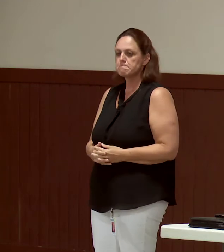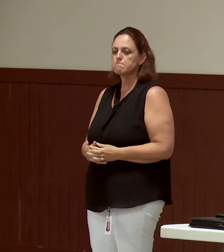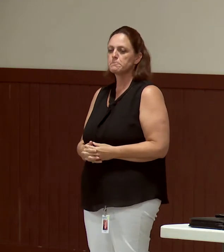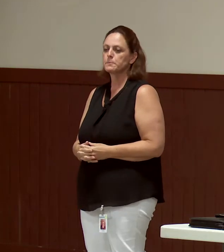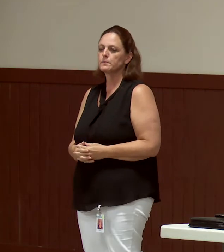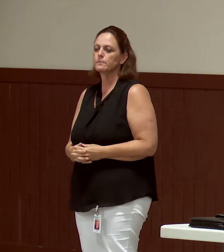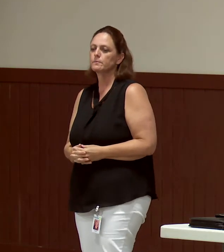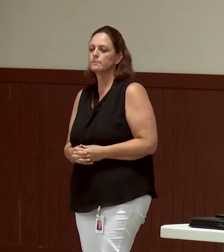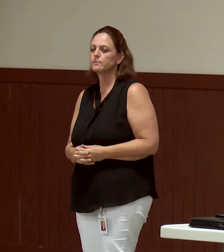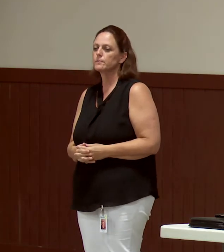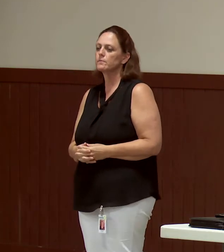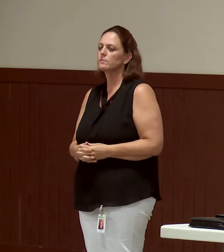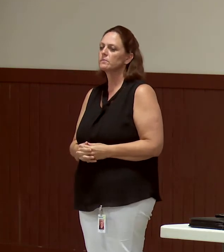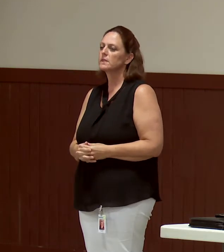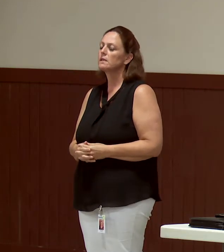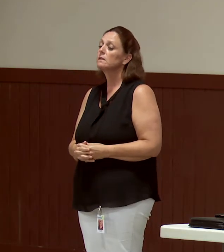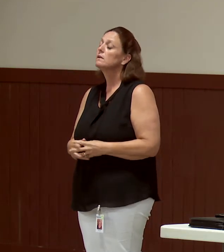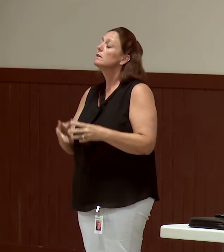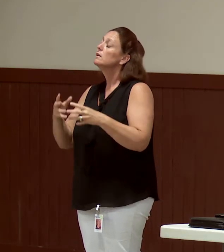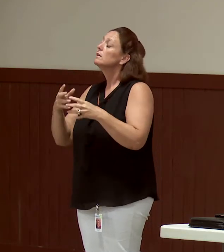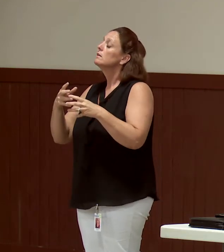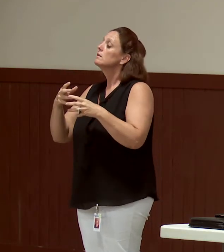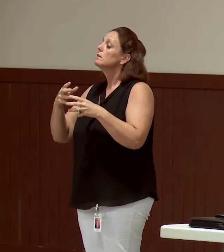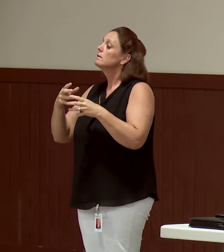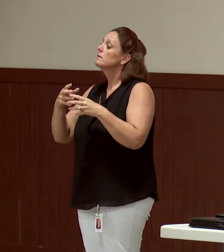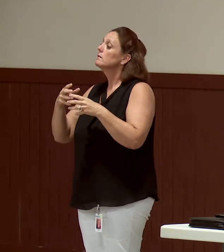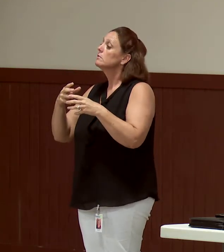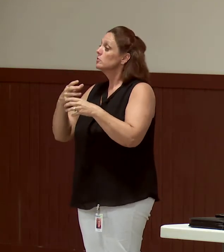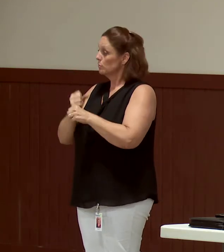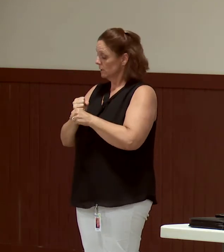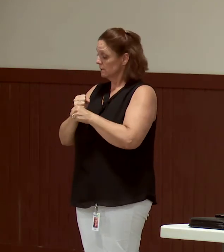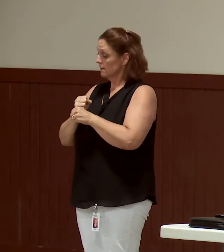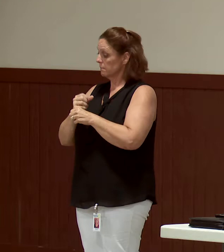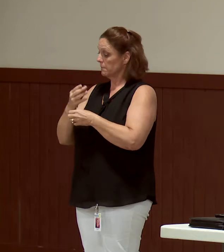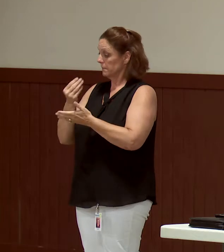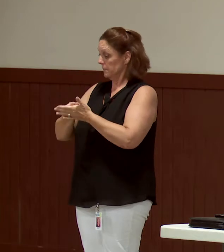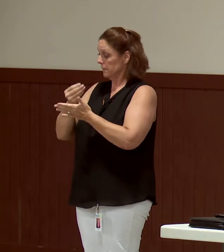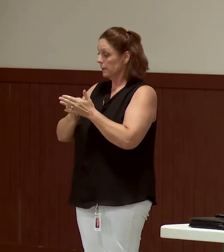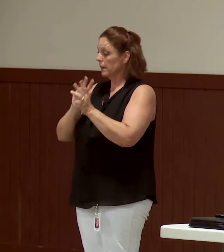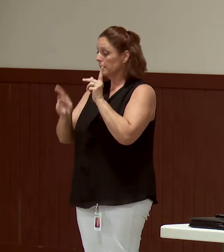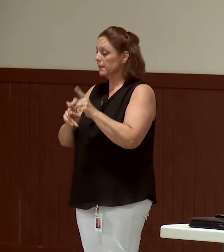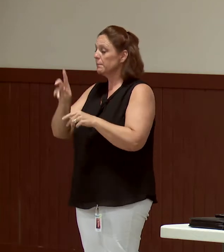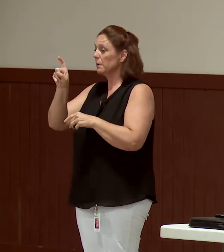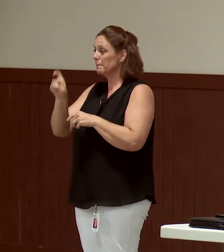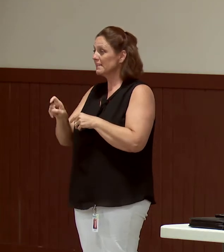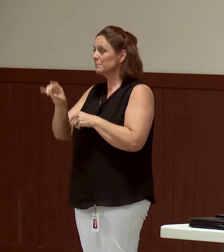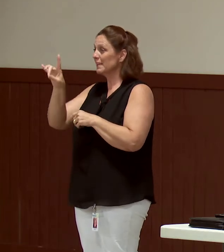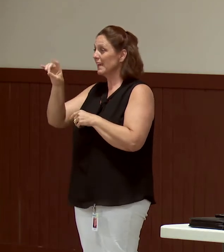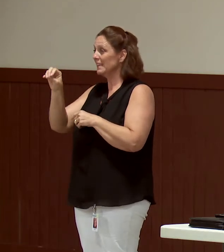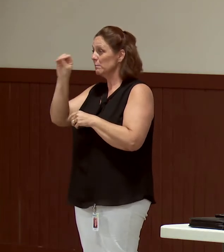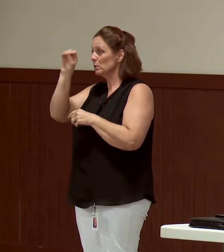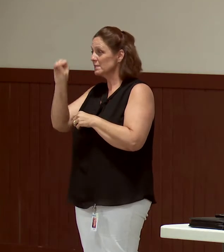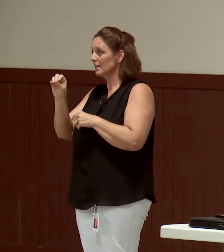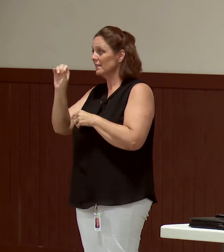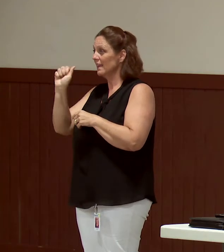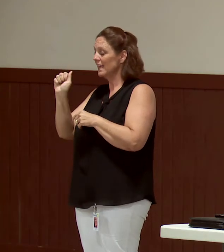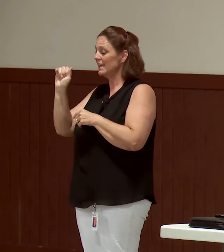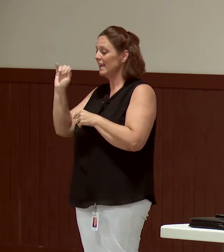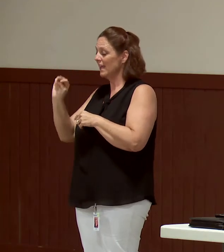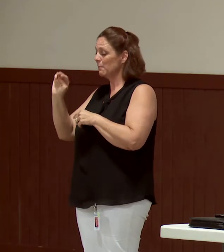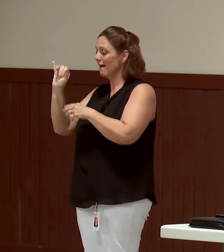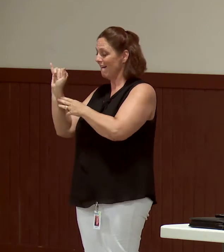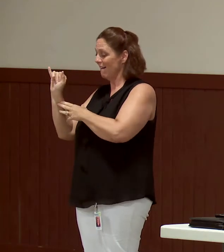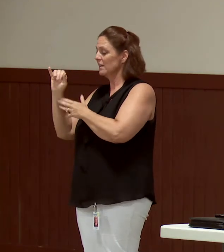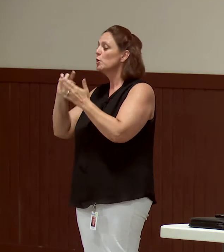So eligibility for ERA 2, to be eligible, applicants have to be under 80% of AMI, which is the average median